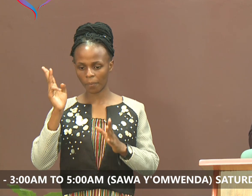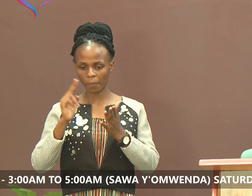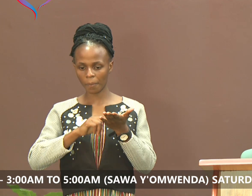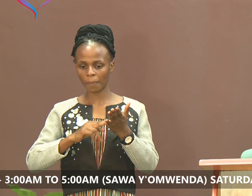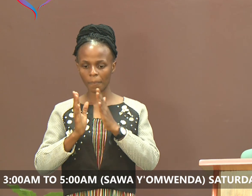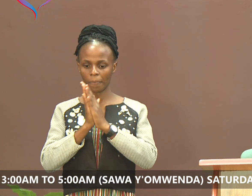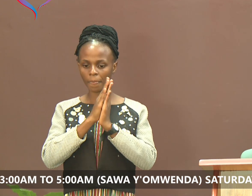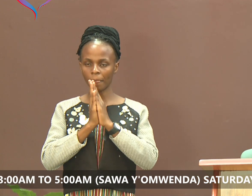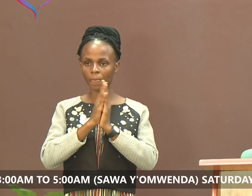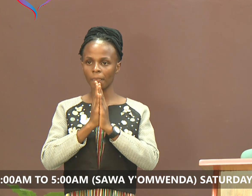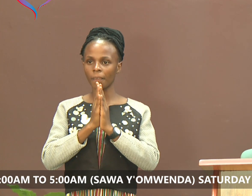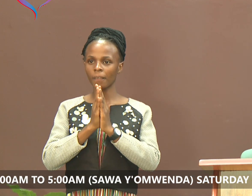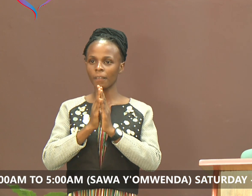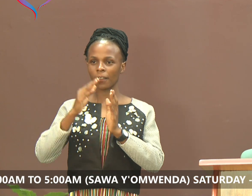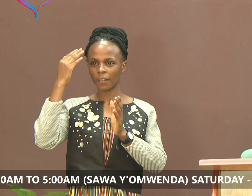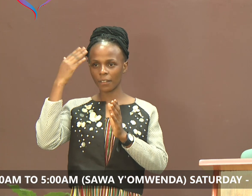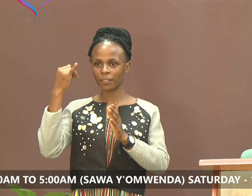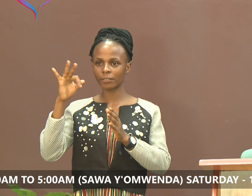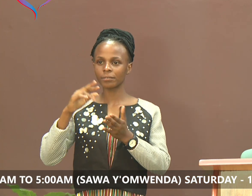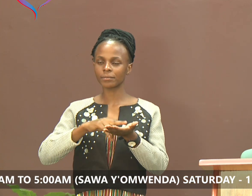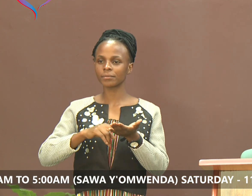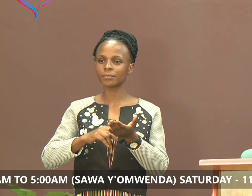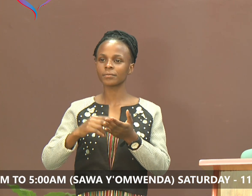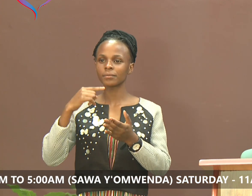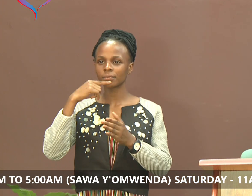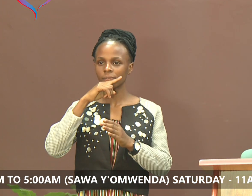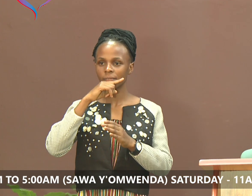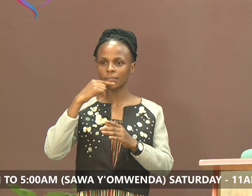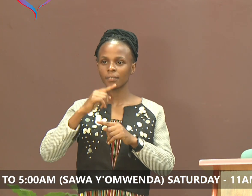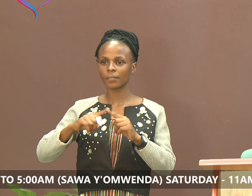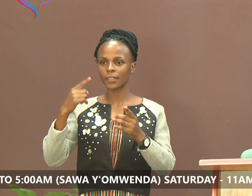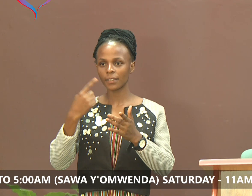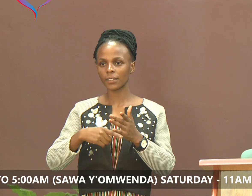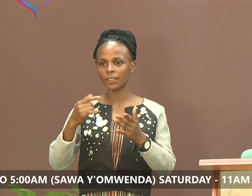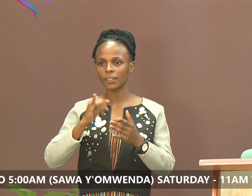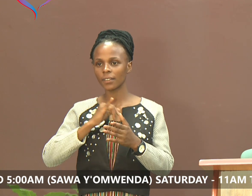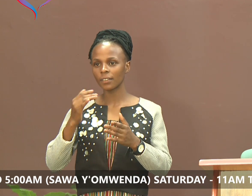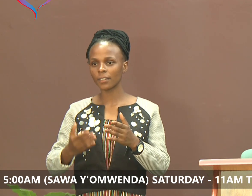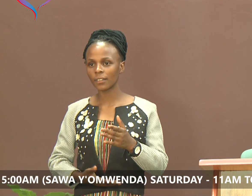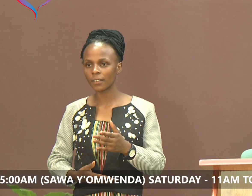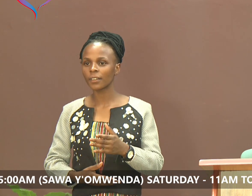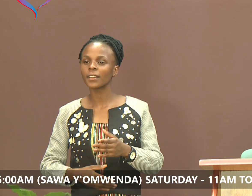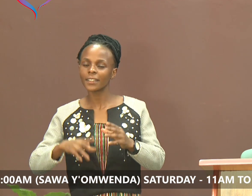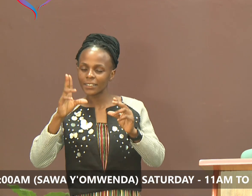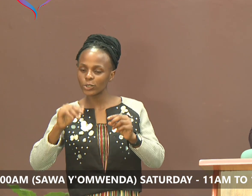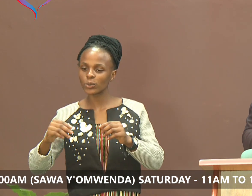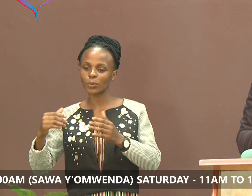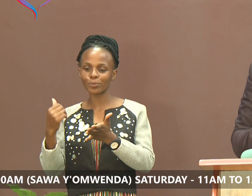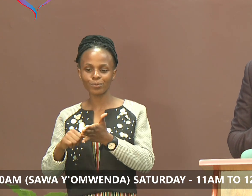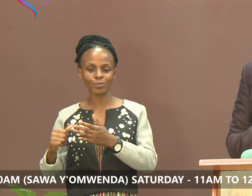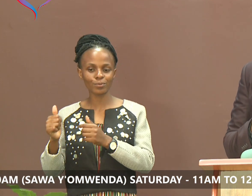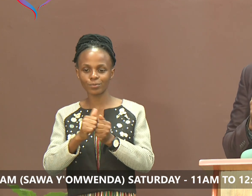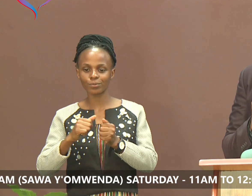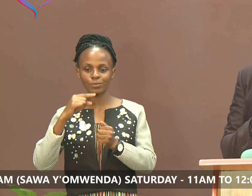Simanyo wa social media njogeddeko mukama wange, but that's what I had for social media. The problem is not with the social media, the problem is